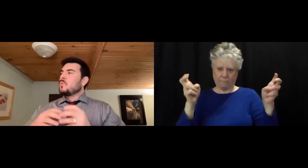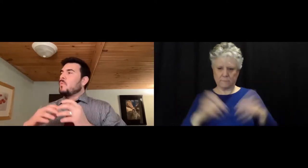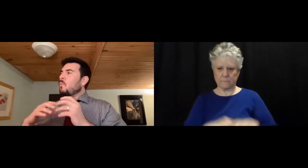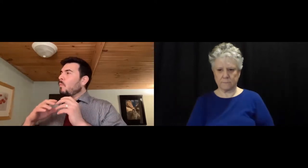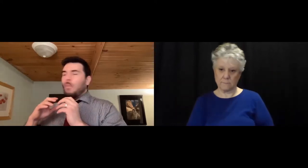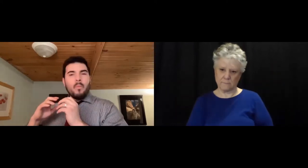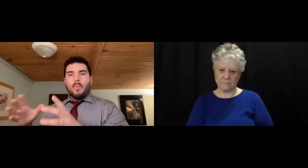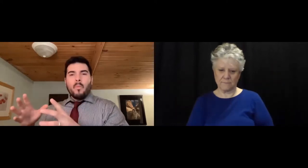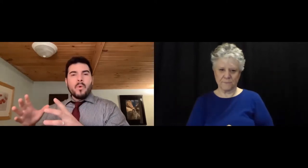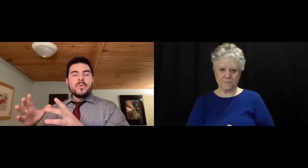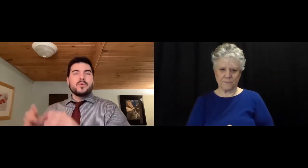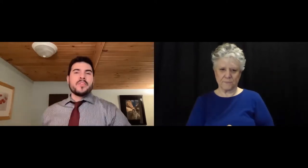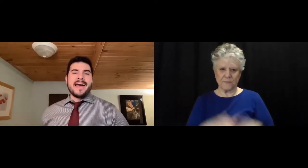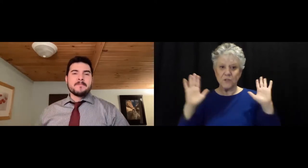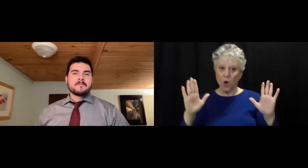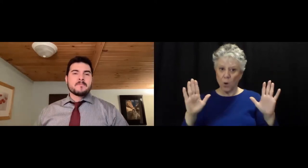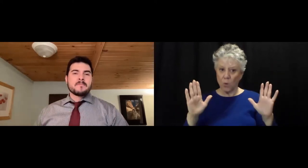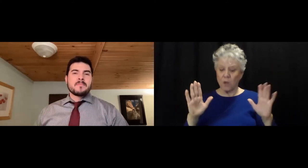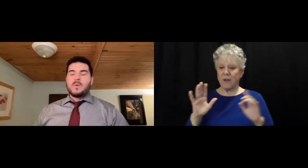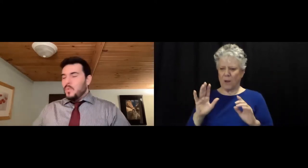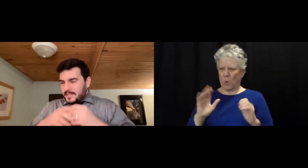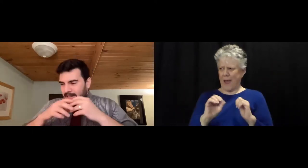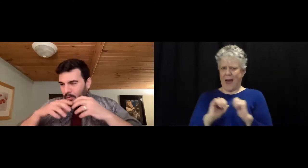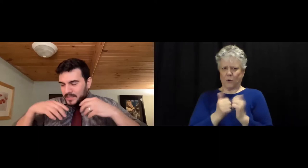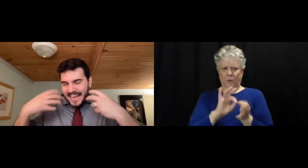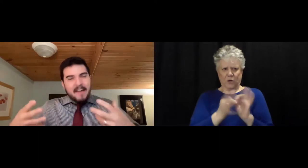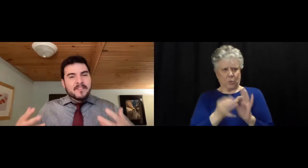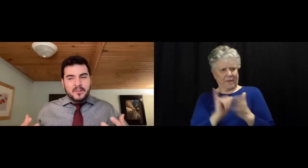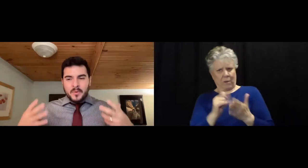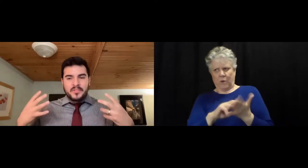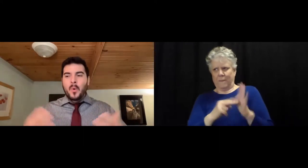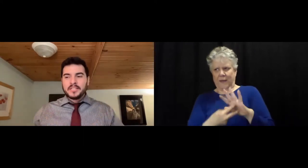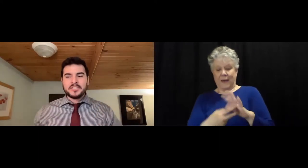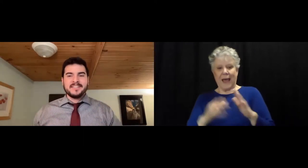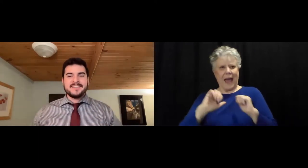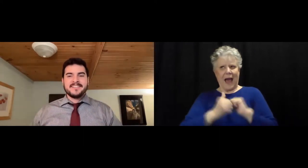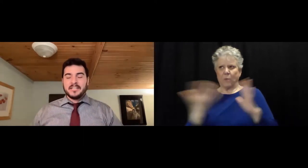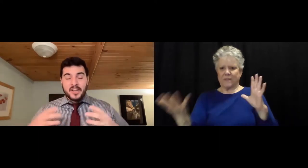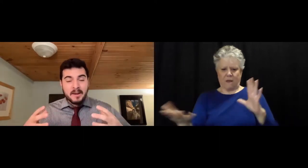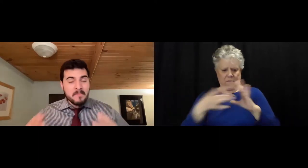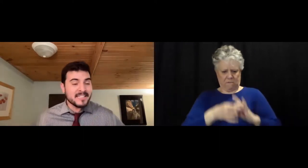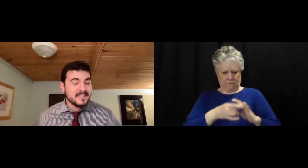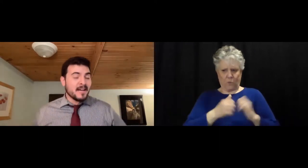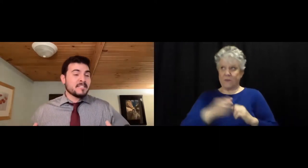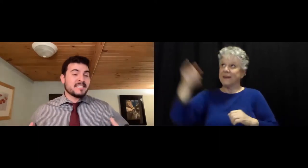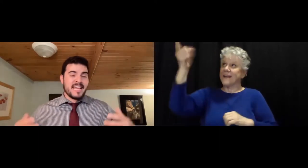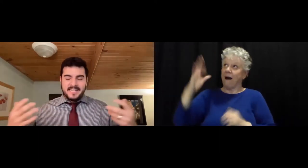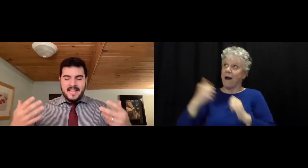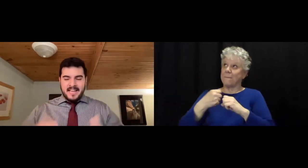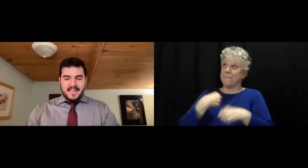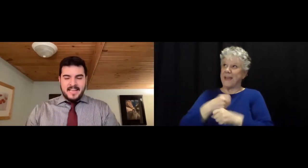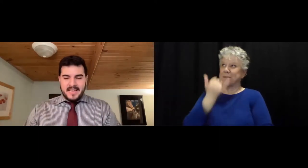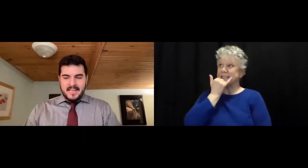So what do we do with that? What does it have to do with the question? Did God make us a